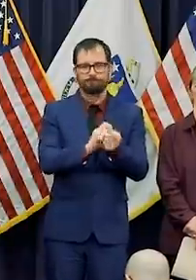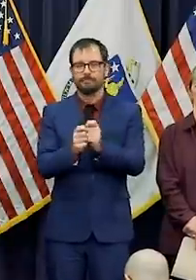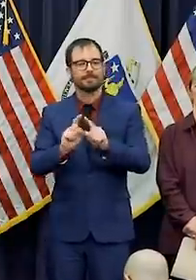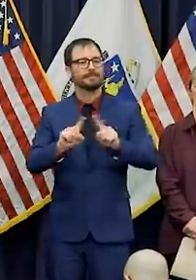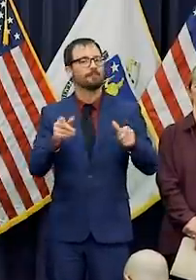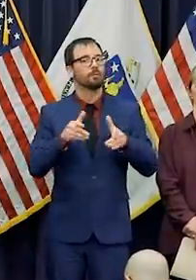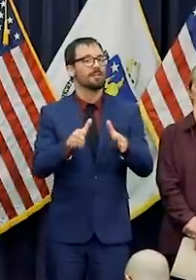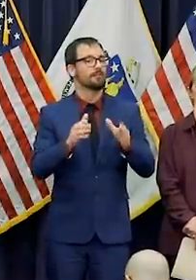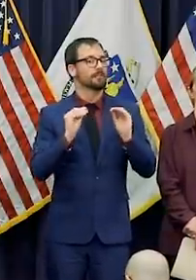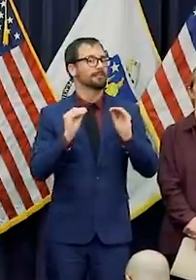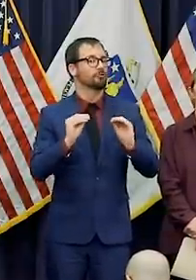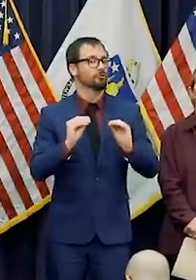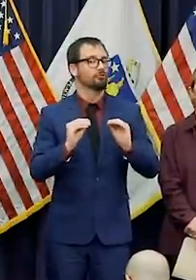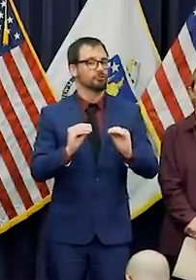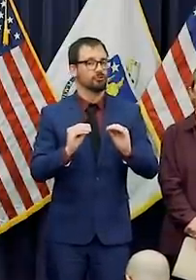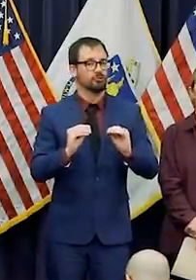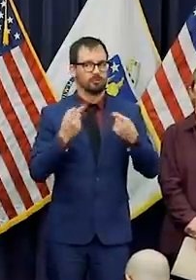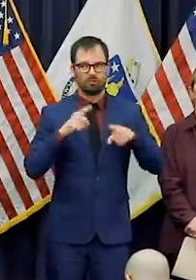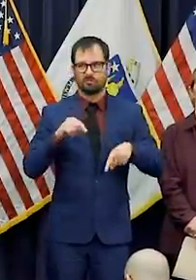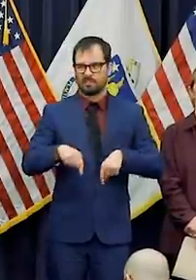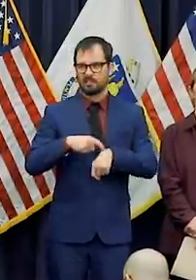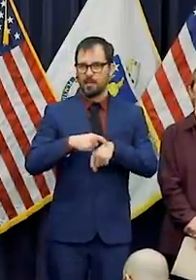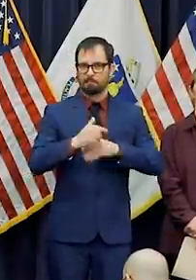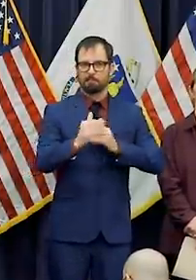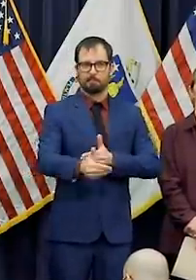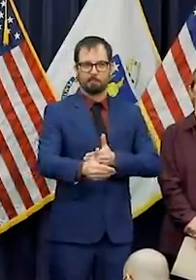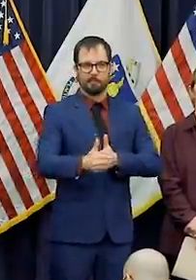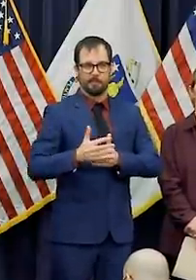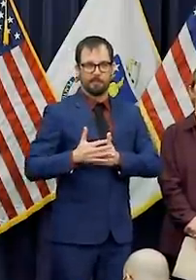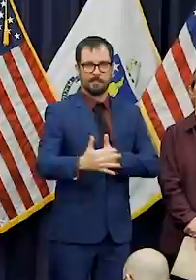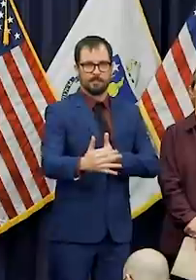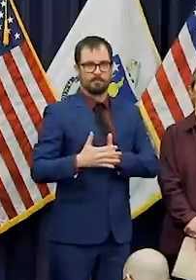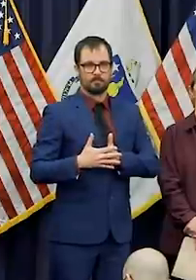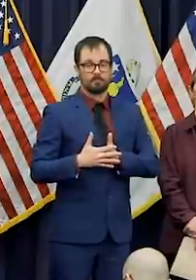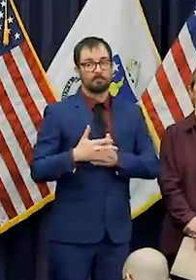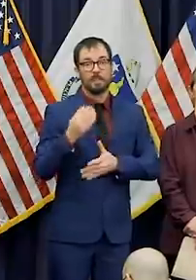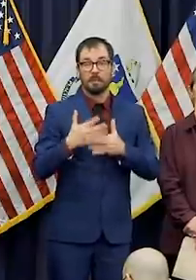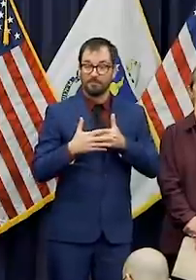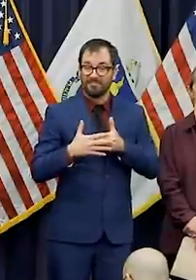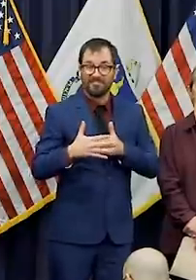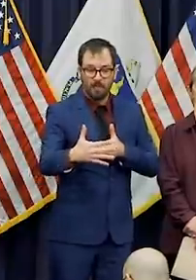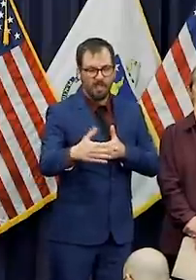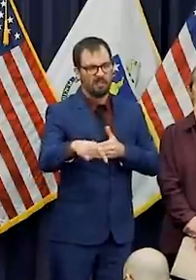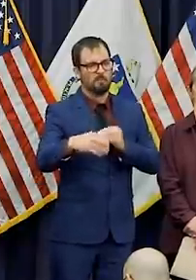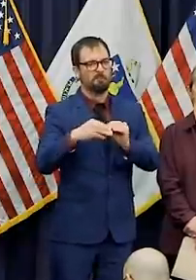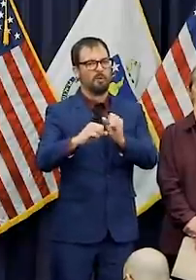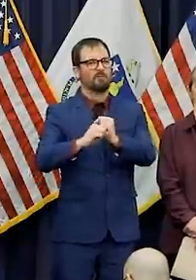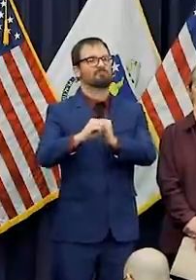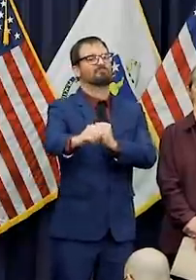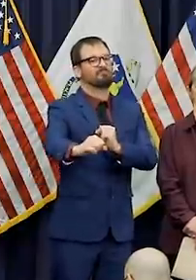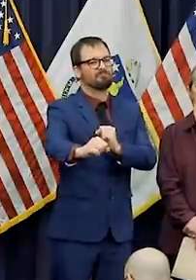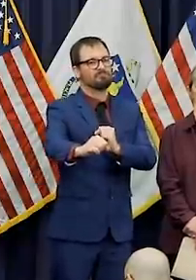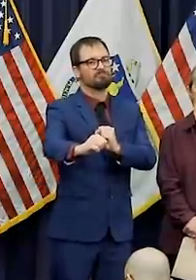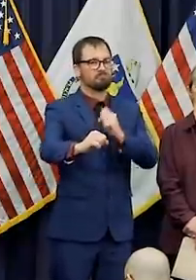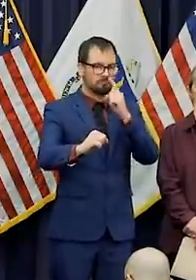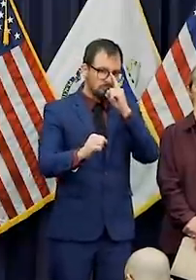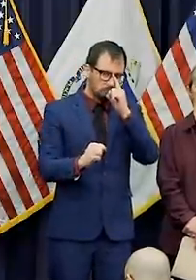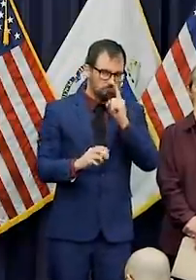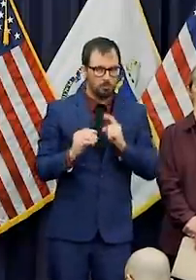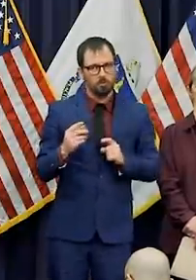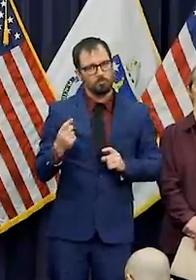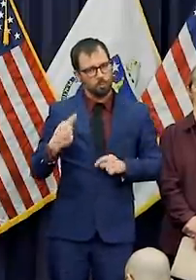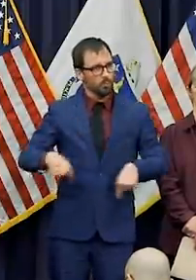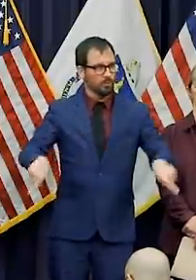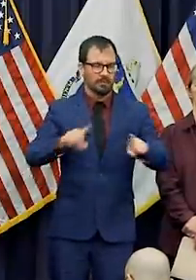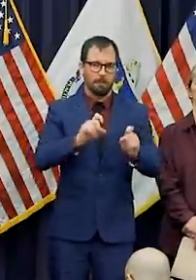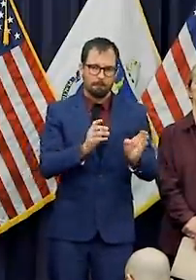this period and potentially beyond. Equally important, school personnel should develop plans for ensuring